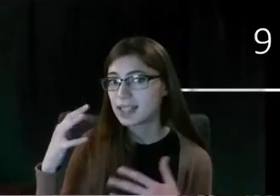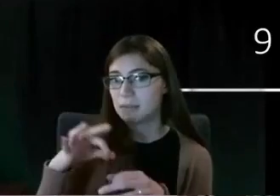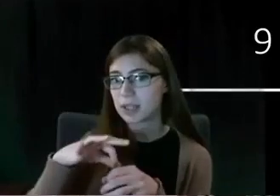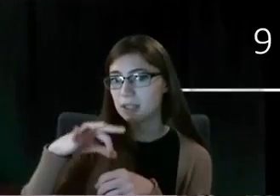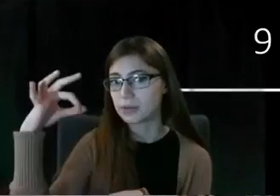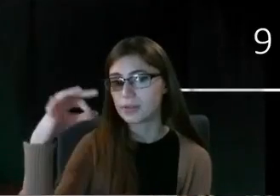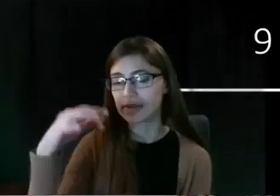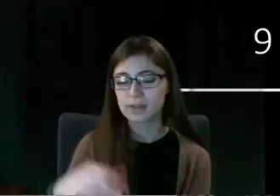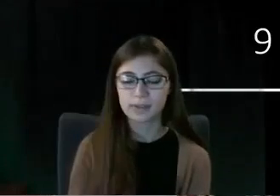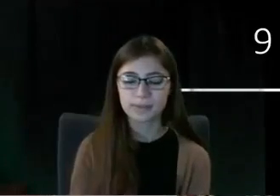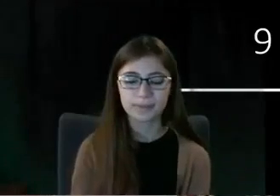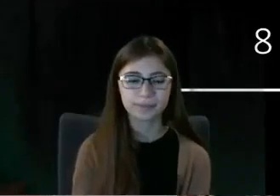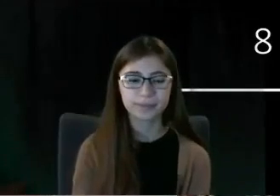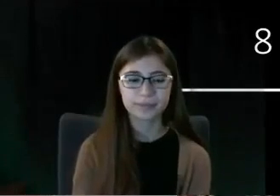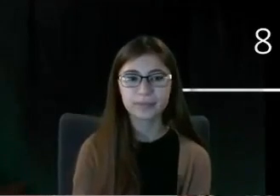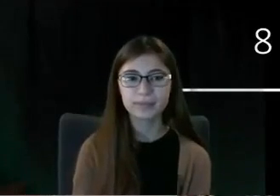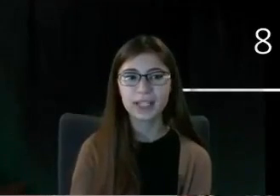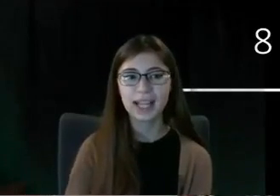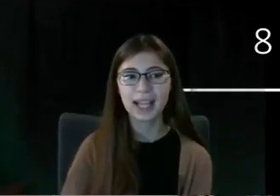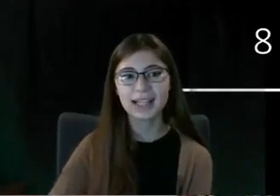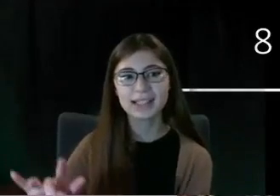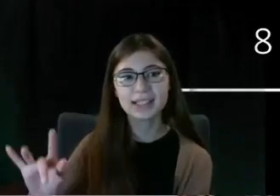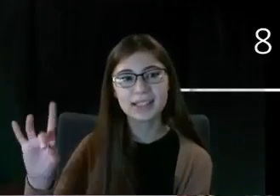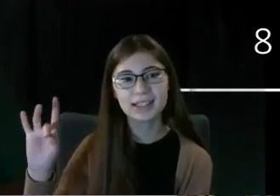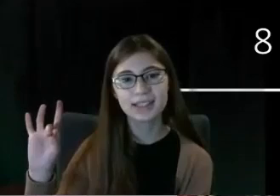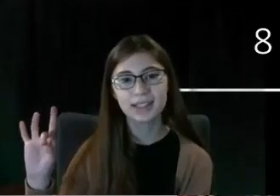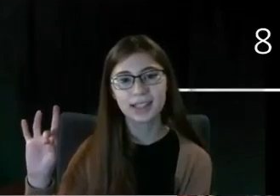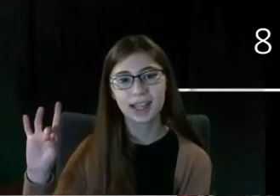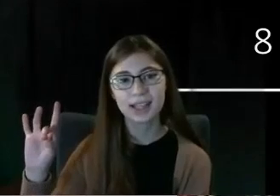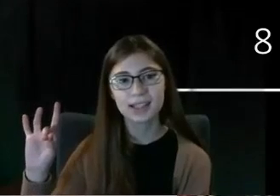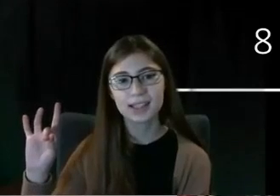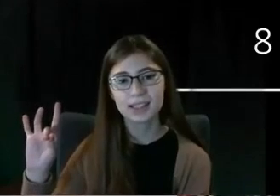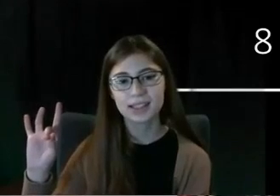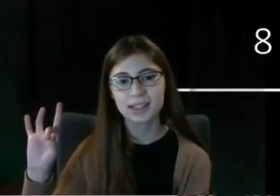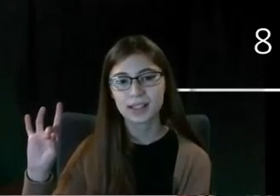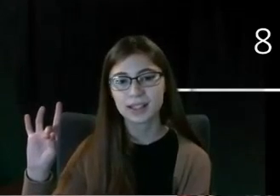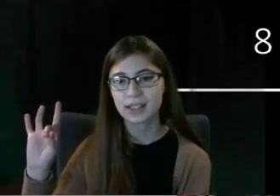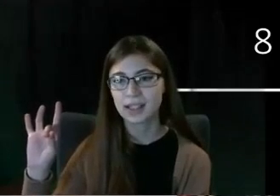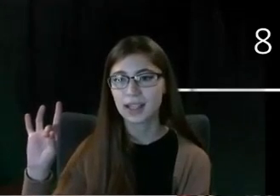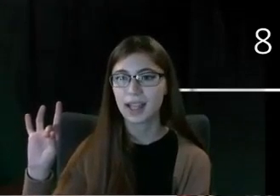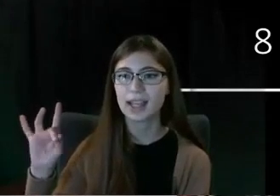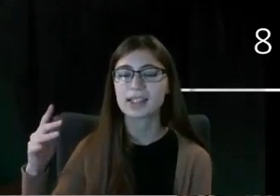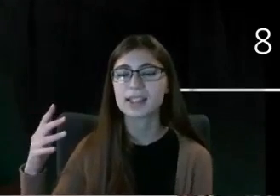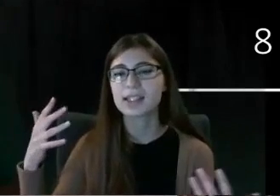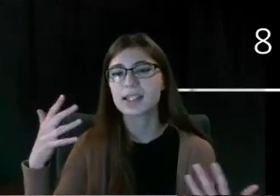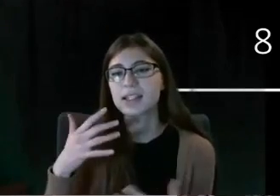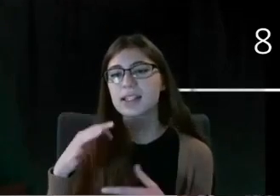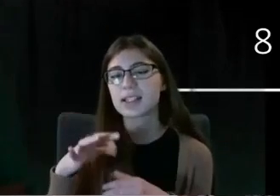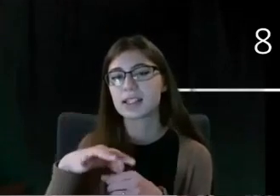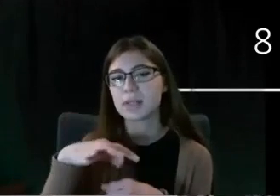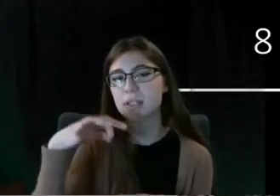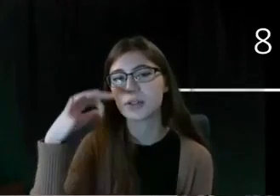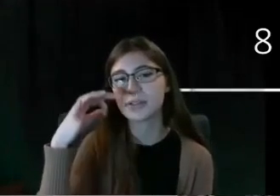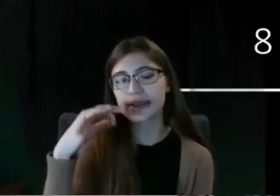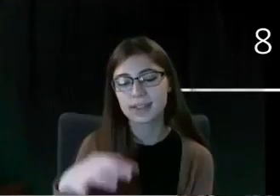timid ghosts. 8 good. 8 timid ghosts.